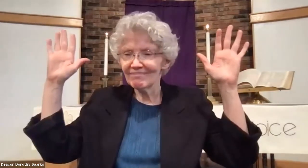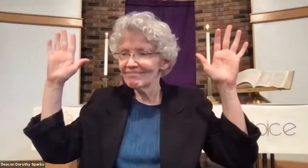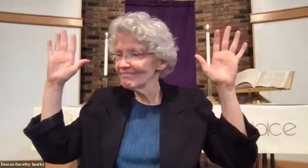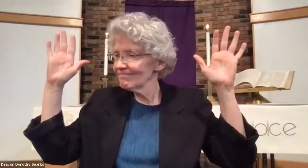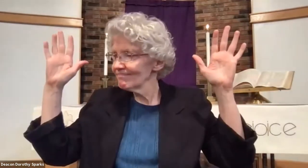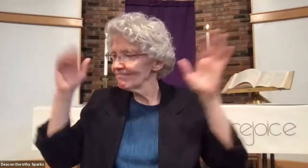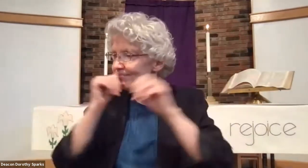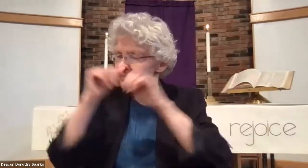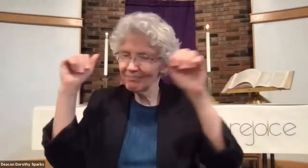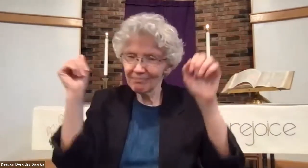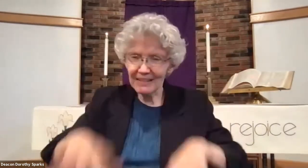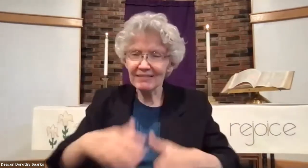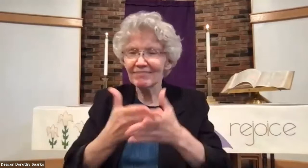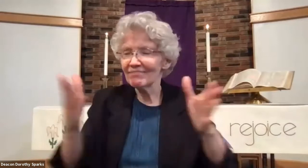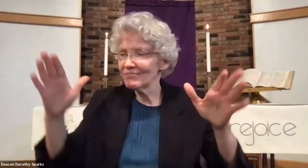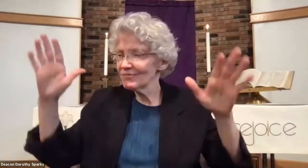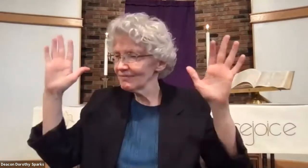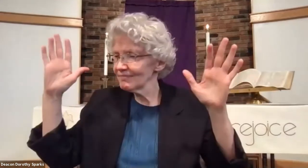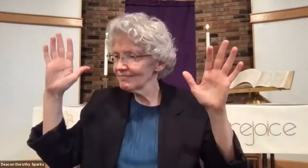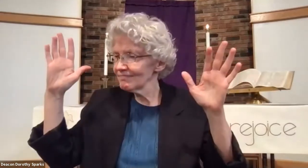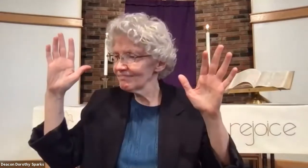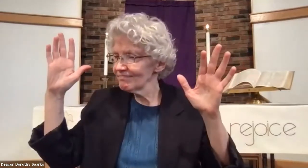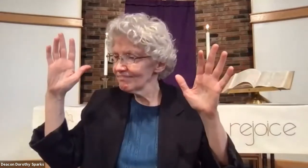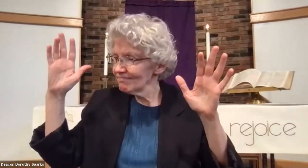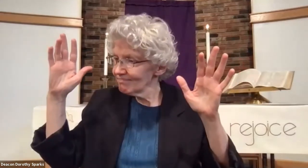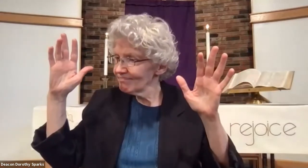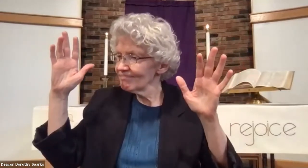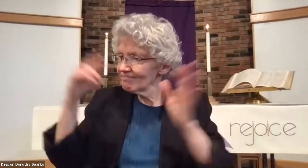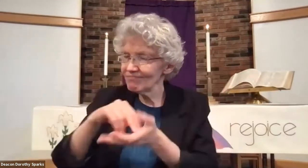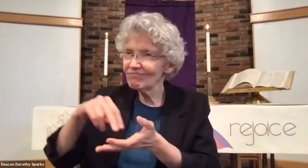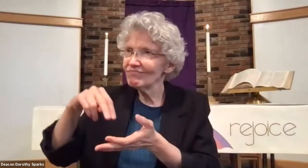where he raised his hands and blessed them.